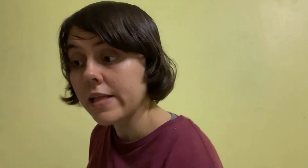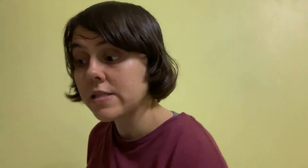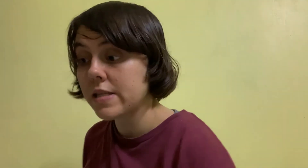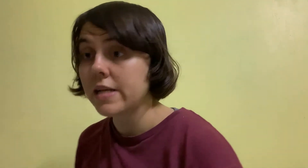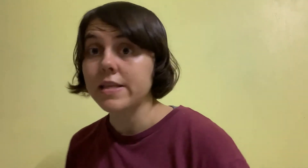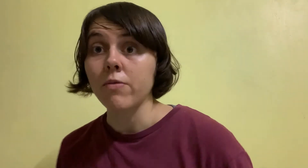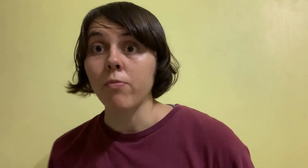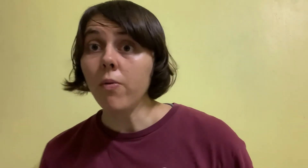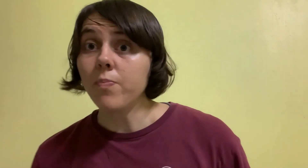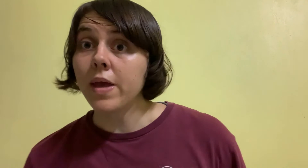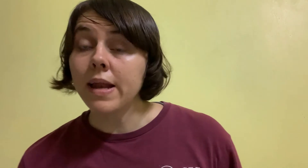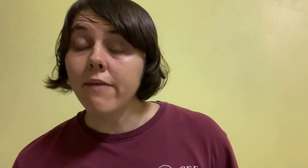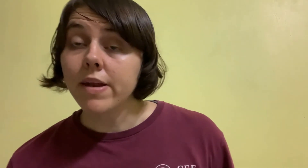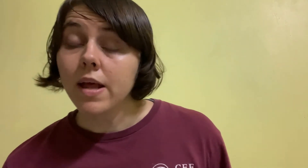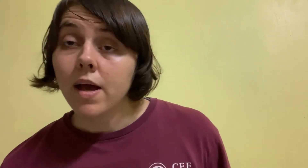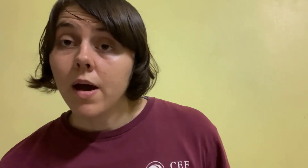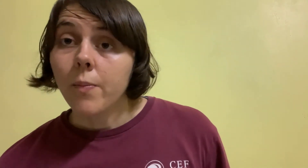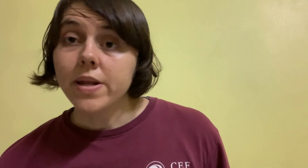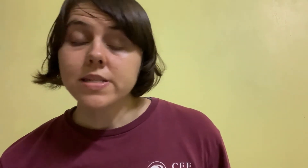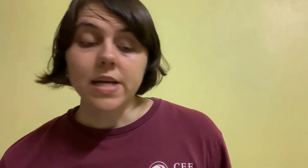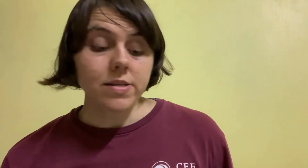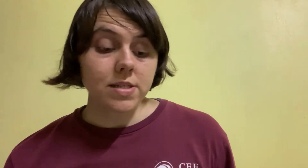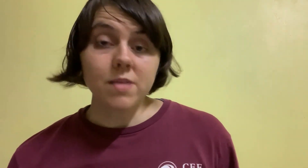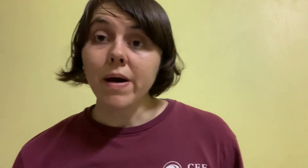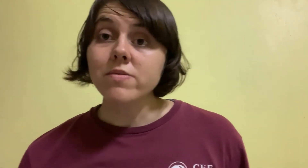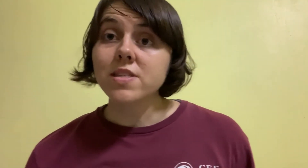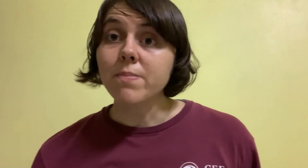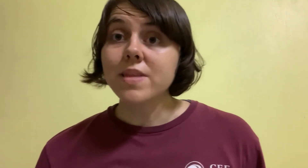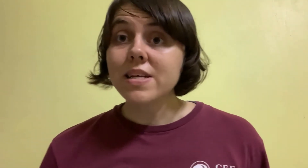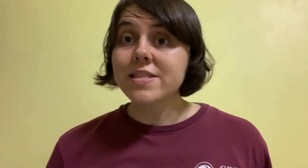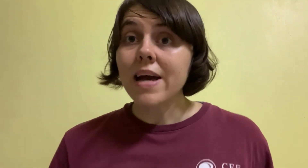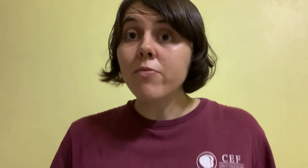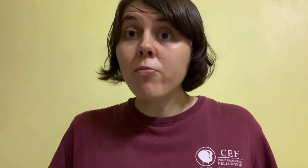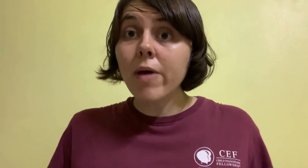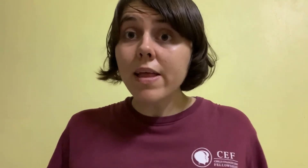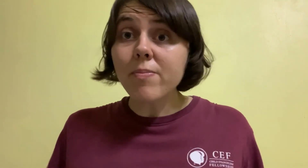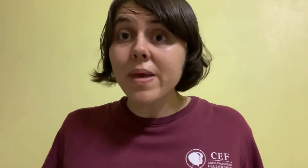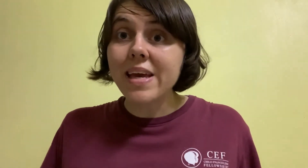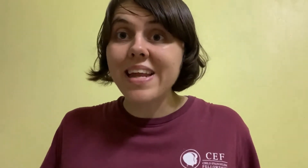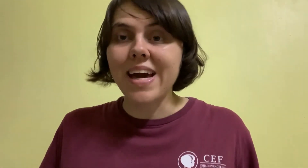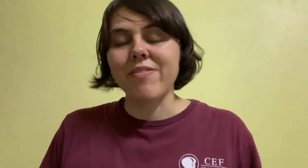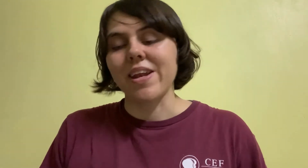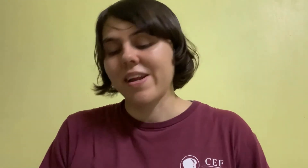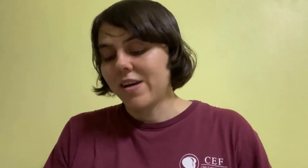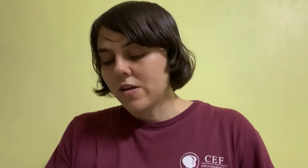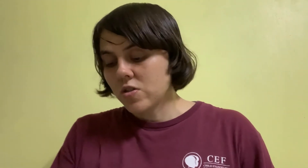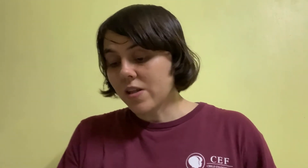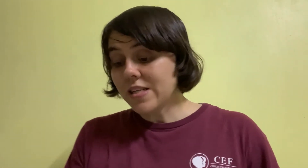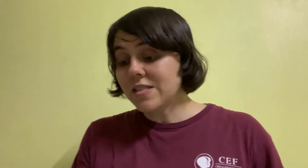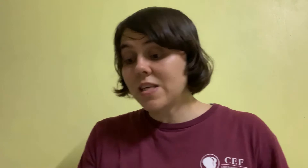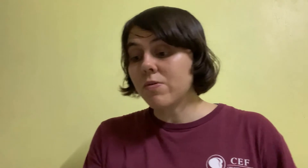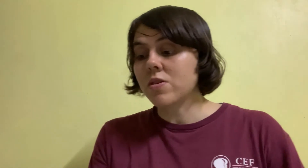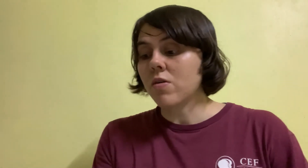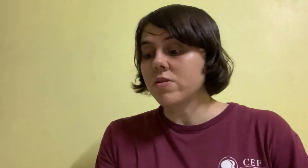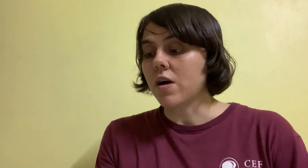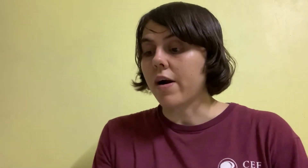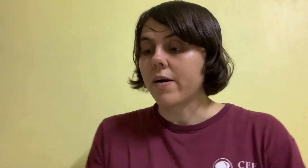us things that won't be in heaven, but it tells us about some things that will be in heaven. So let's see what those are.